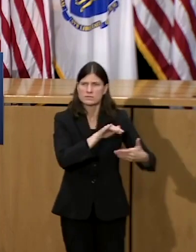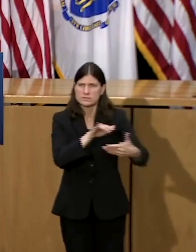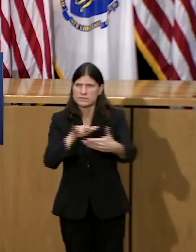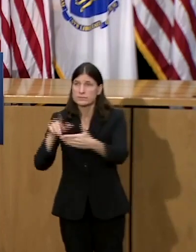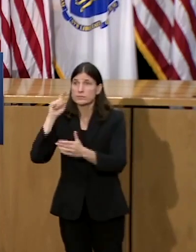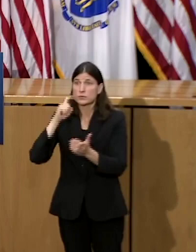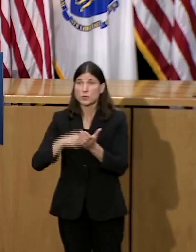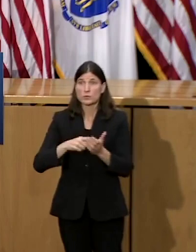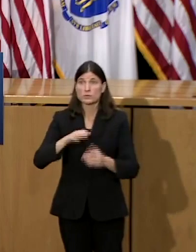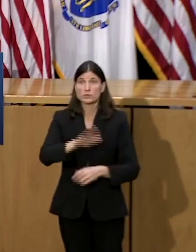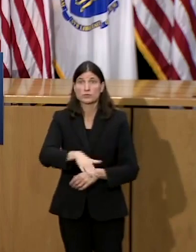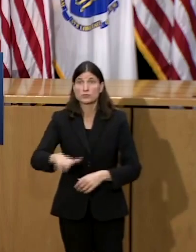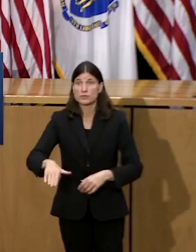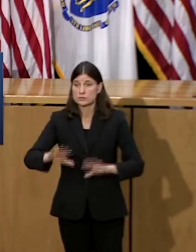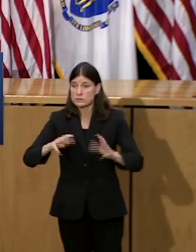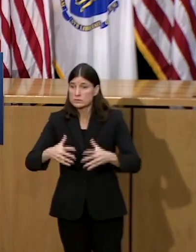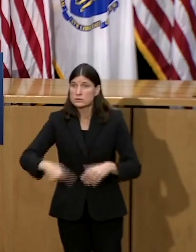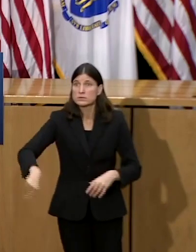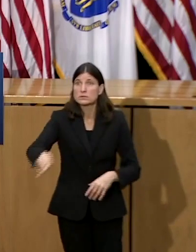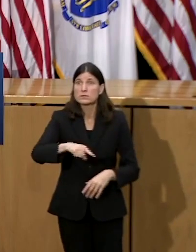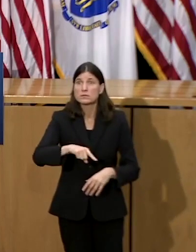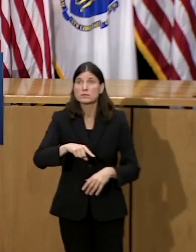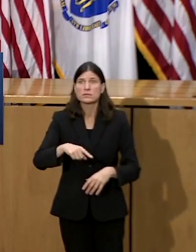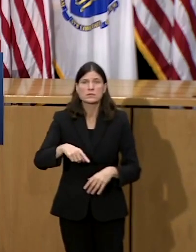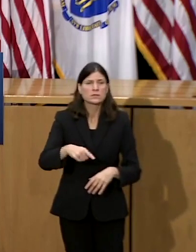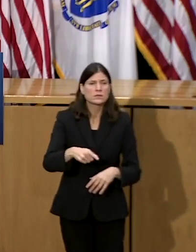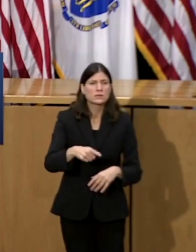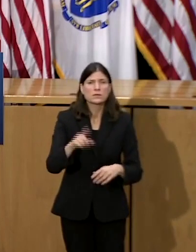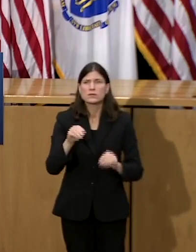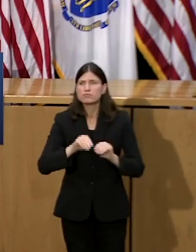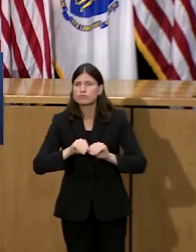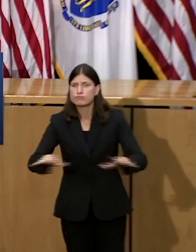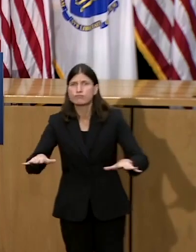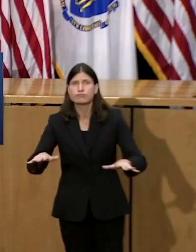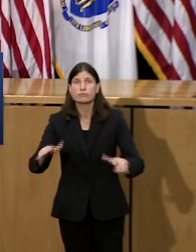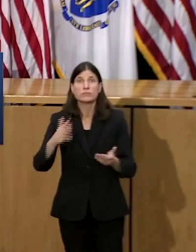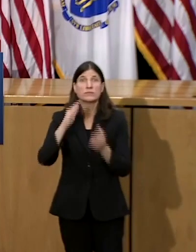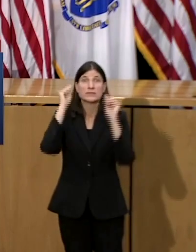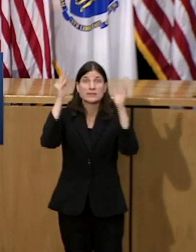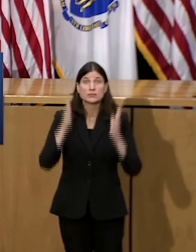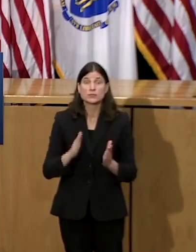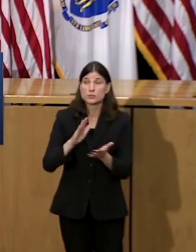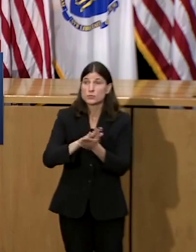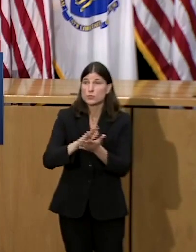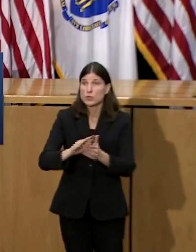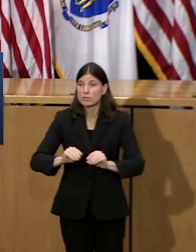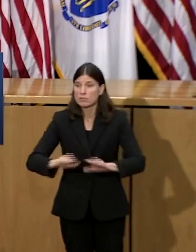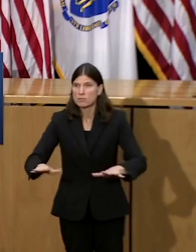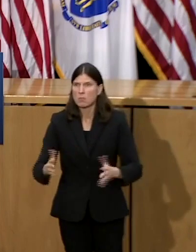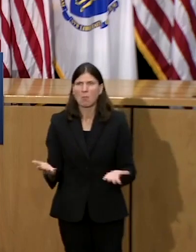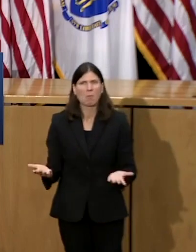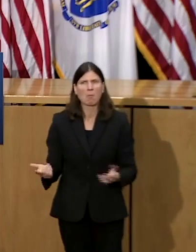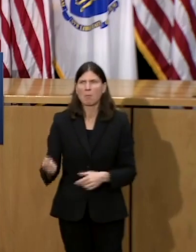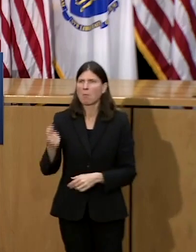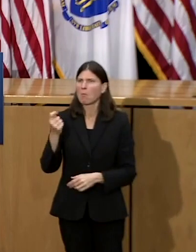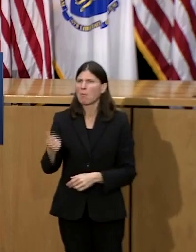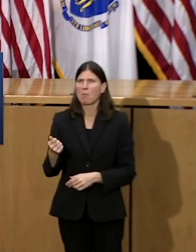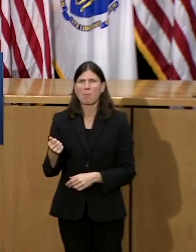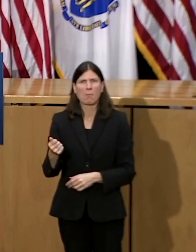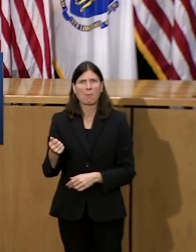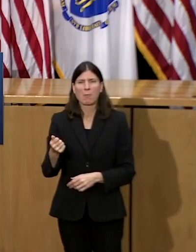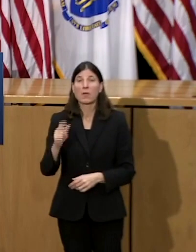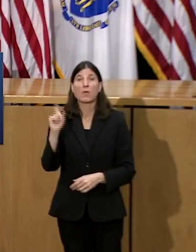country. Even in communities where rates were rising, COVID-19 rates were rising, schools were not the source of